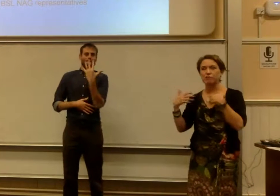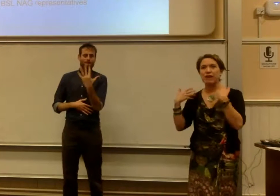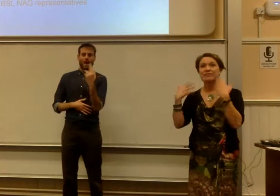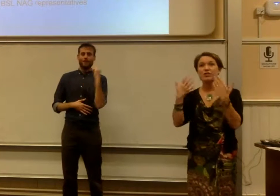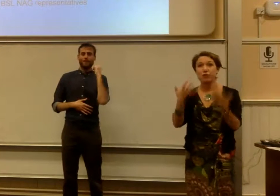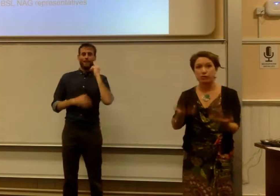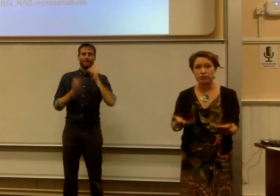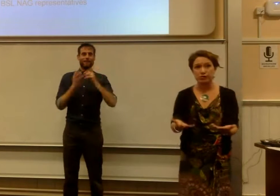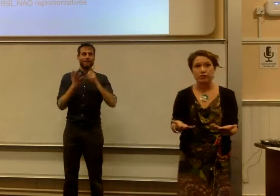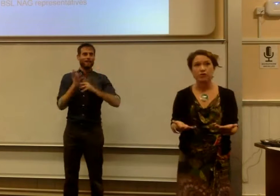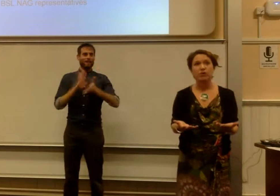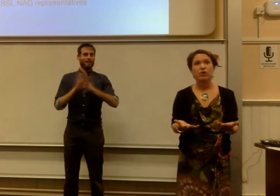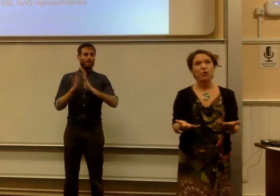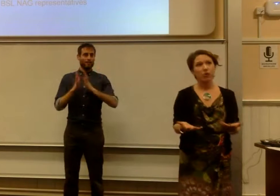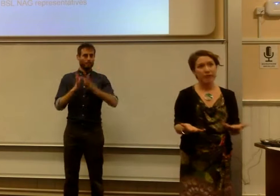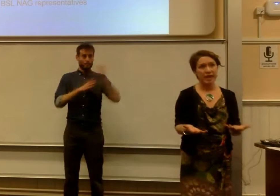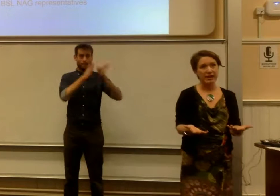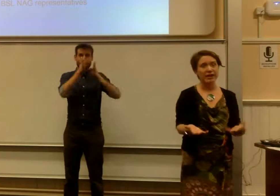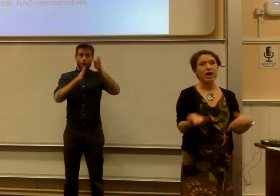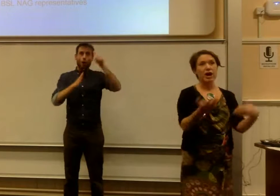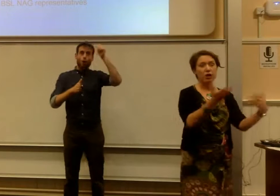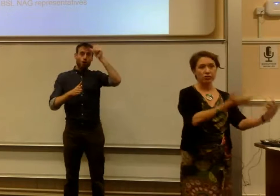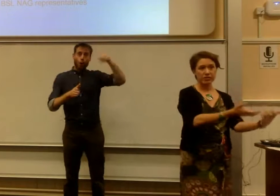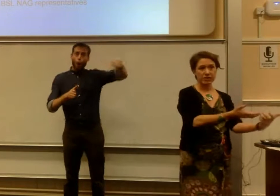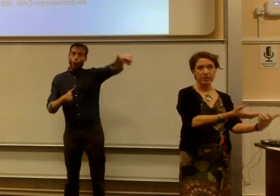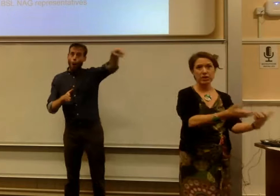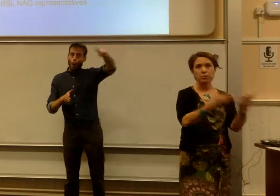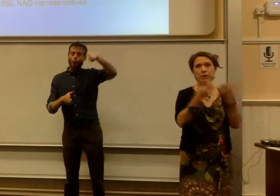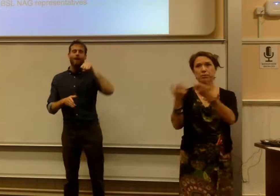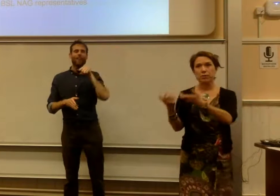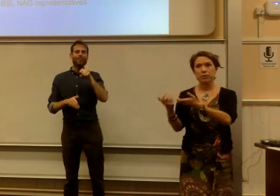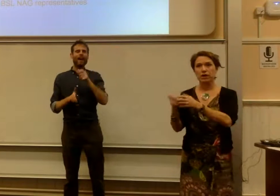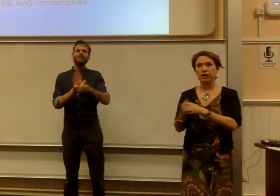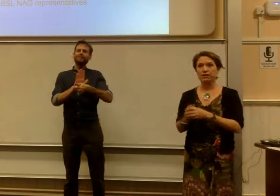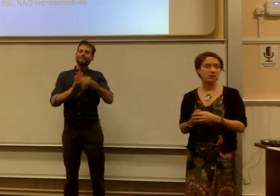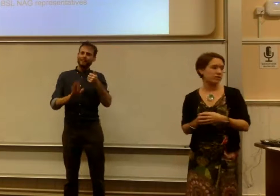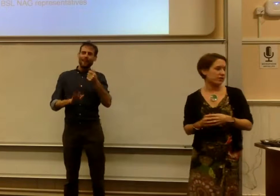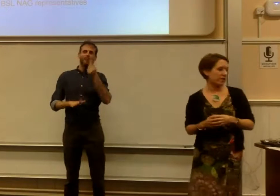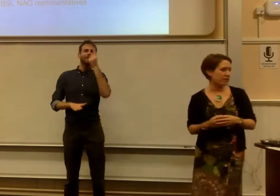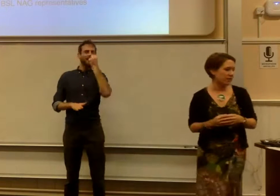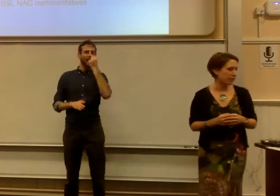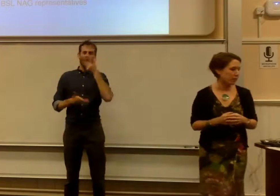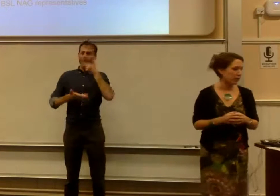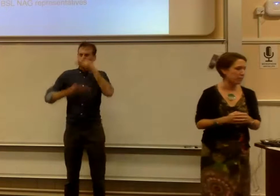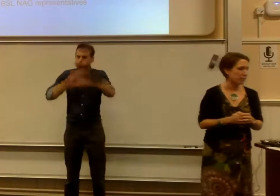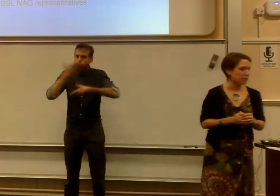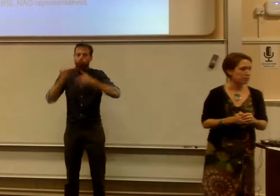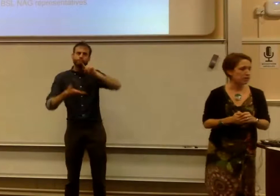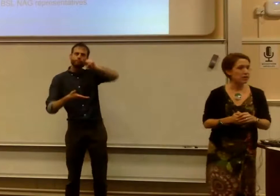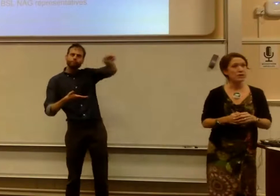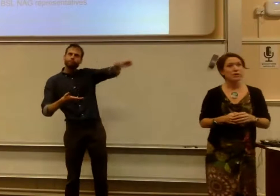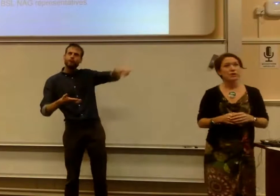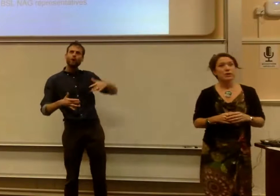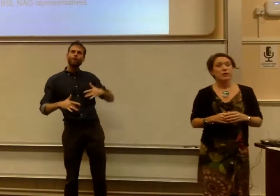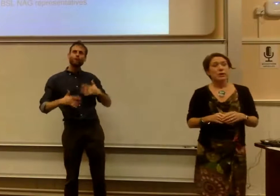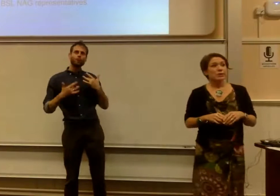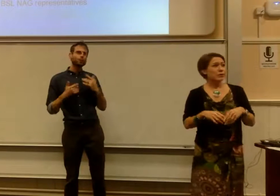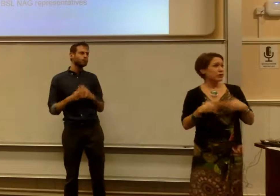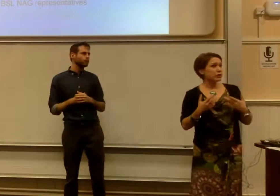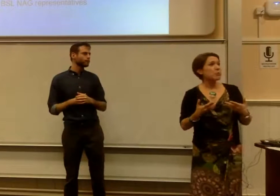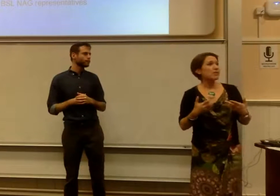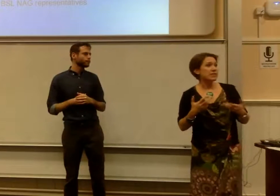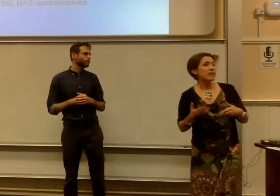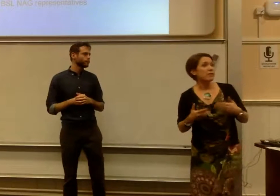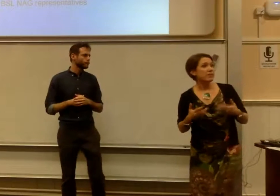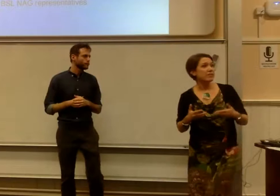supported to reflect those views on the NAG, alongside the young people and alongside the deaf-blind people.